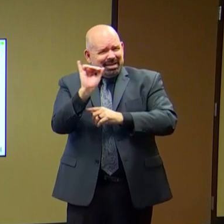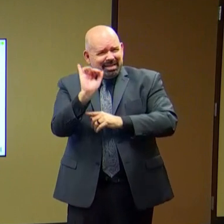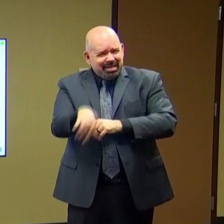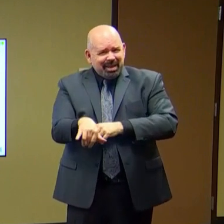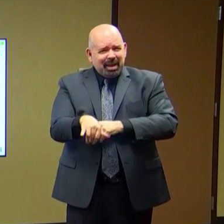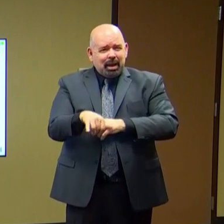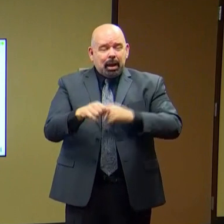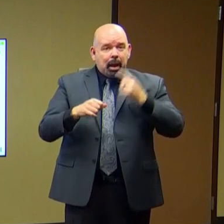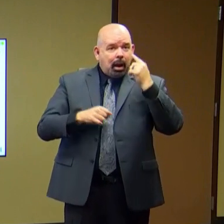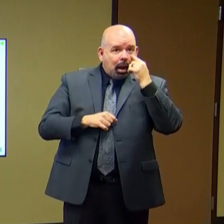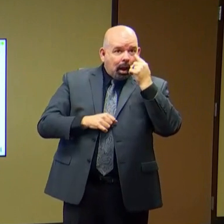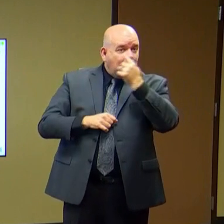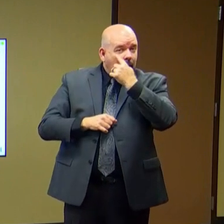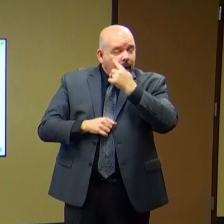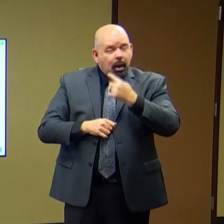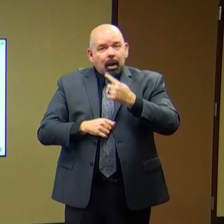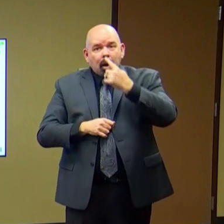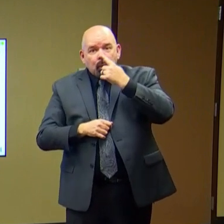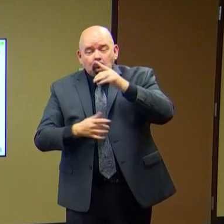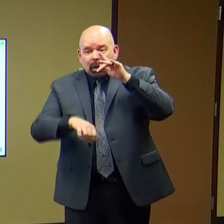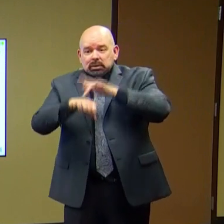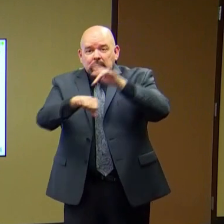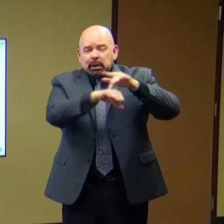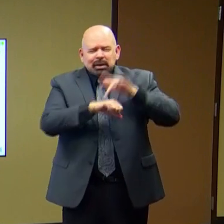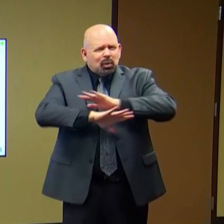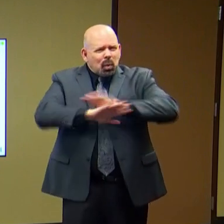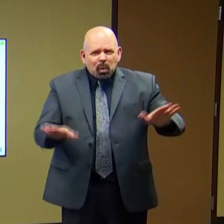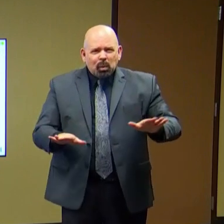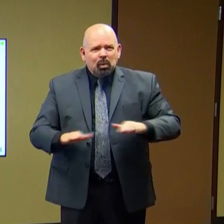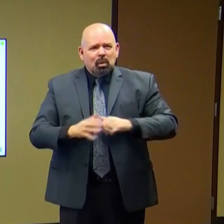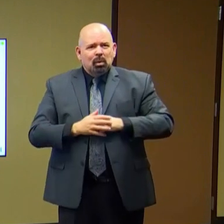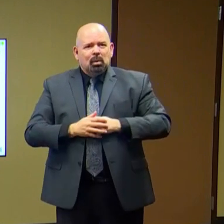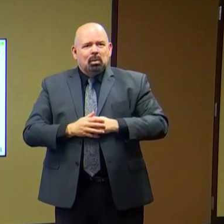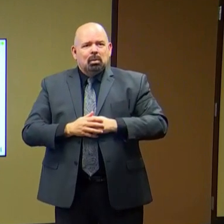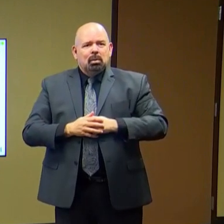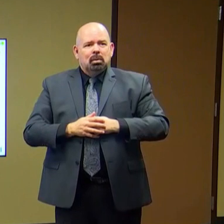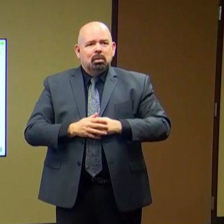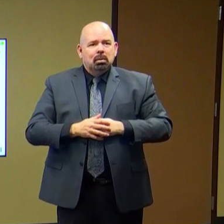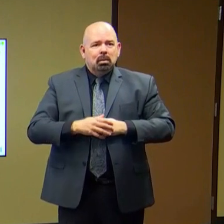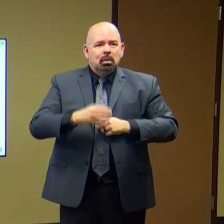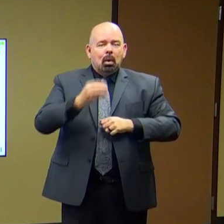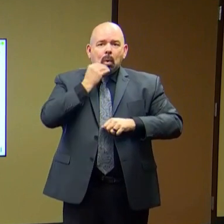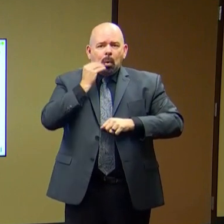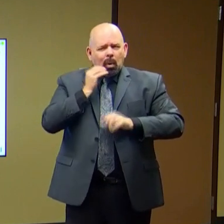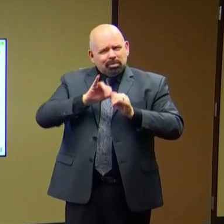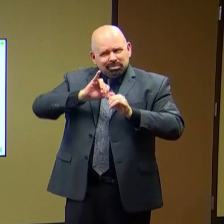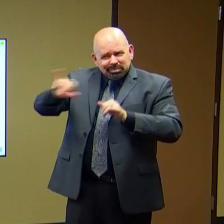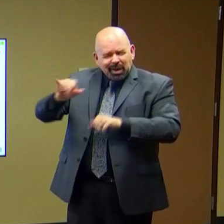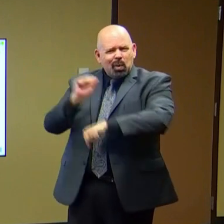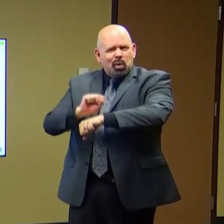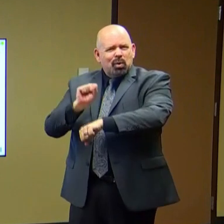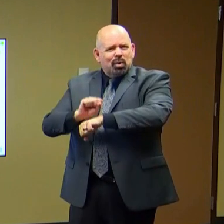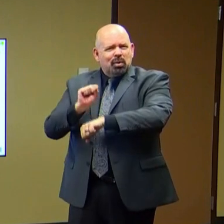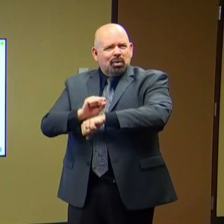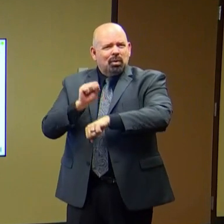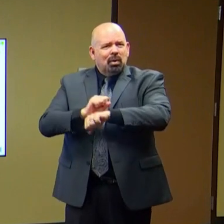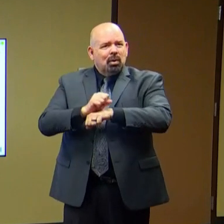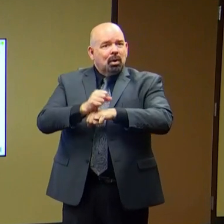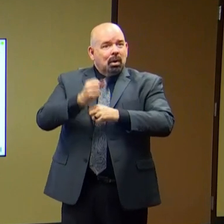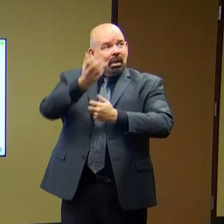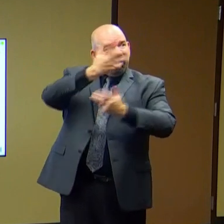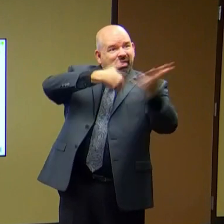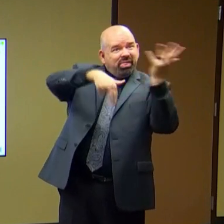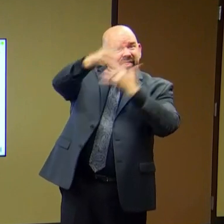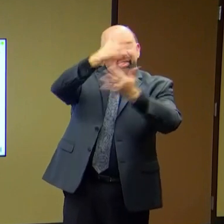the stay home, the teleworking, and keeping away from crowds. All of those things we've shown can make